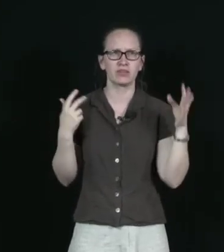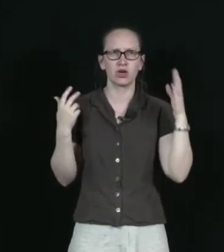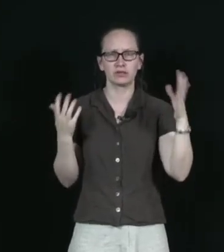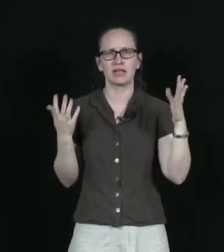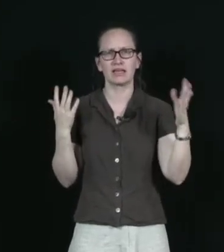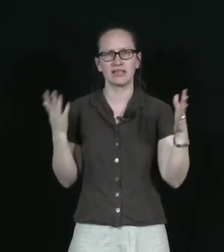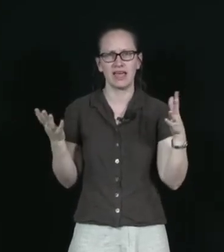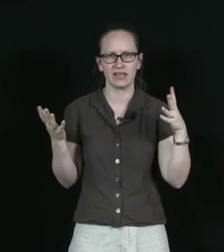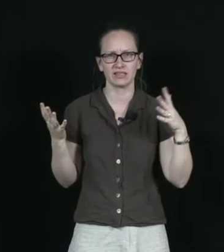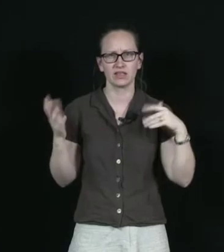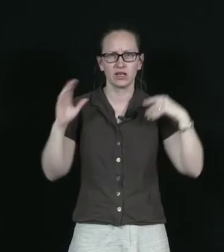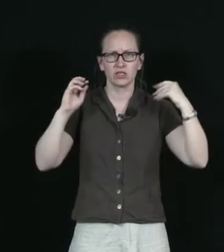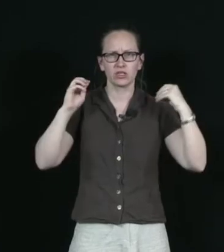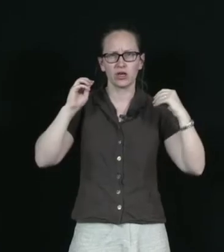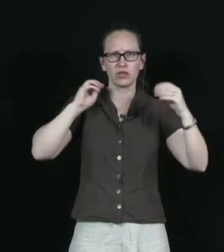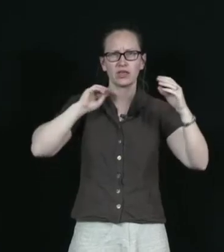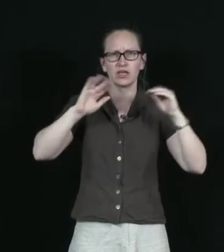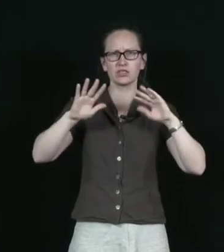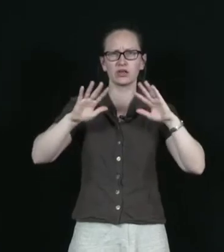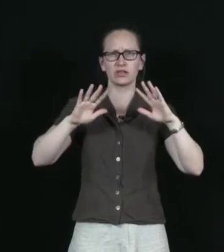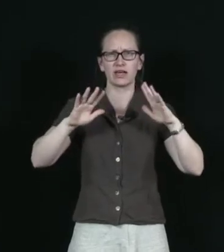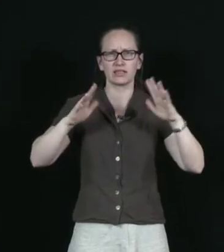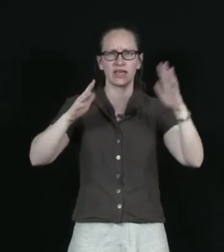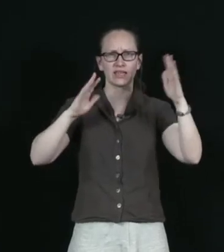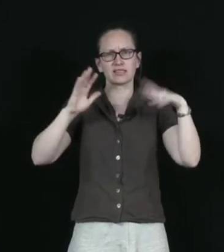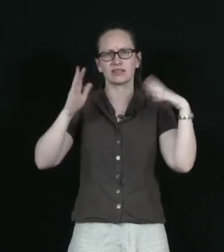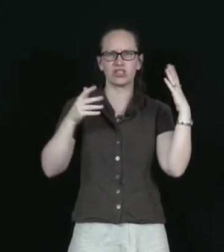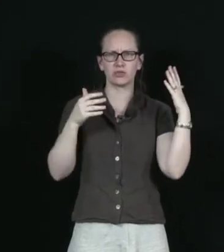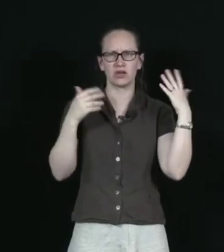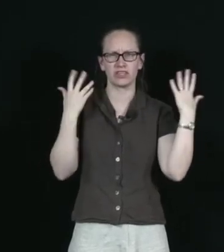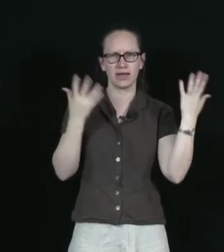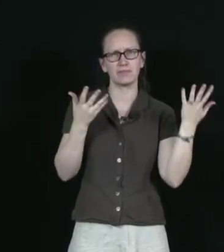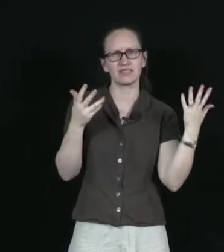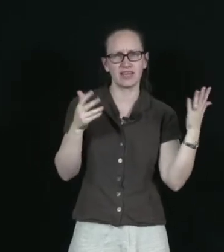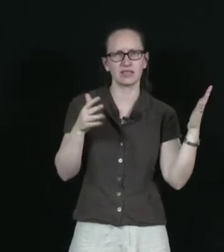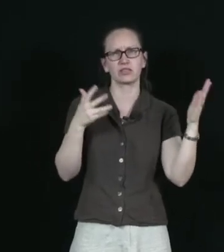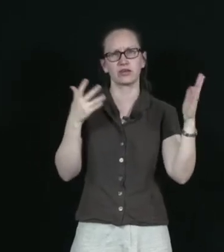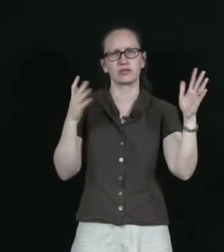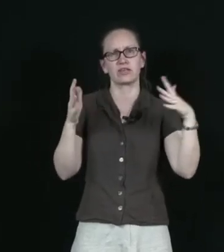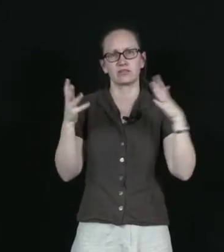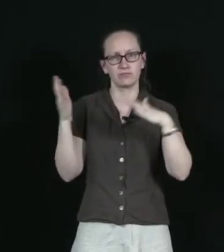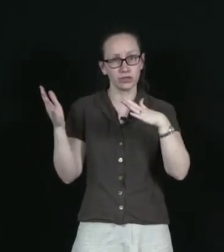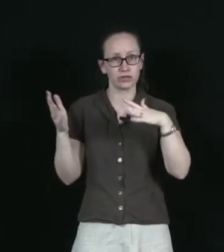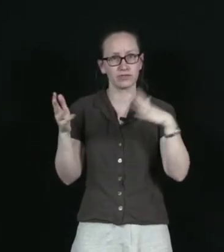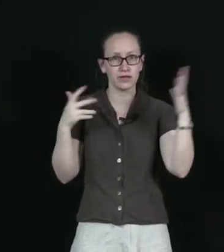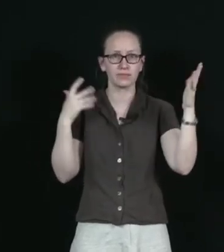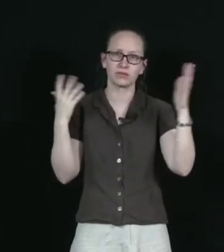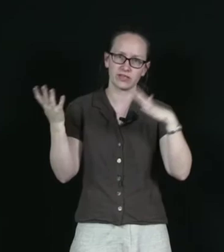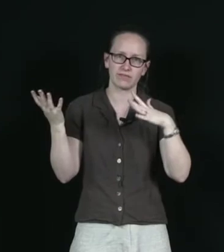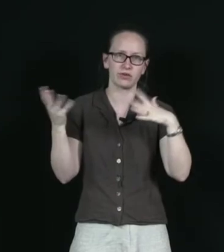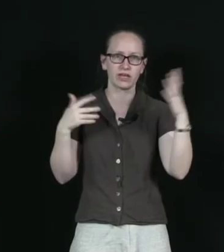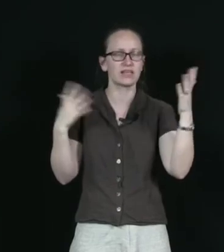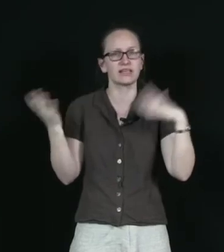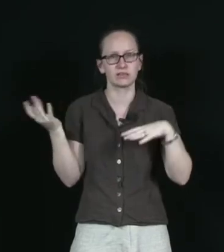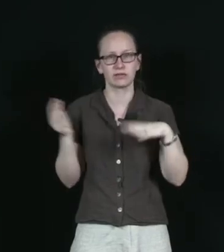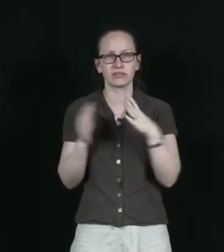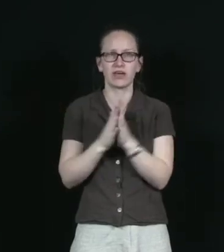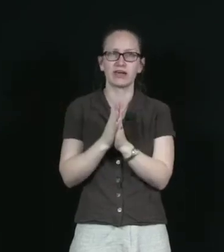an online test. So these online tests are each worth 10%, so there's 4 of them because they're fortnightly and it runs for 8